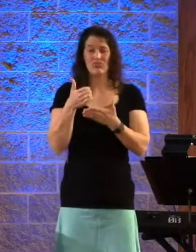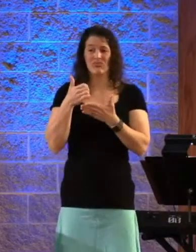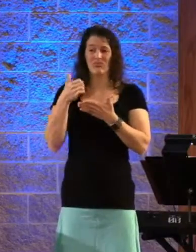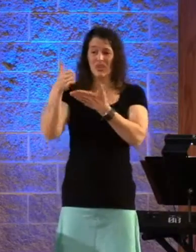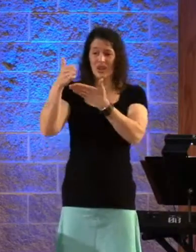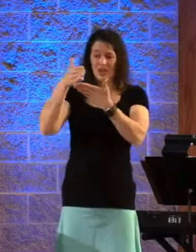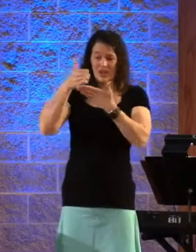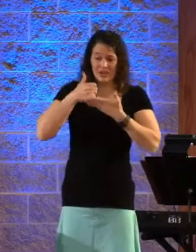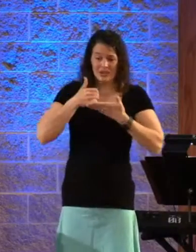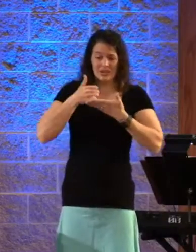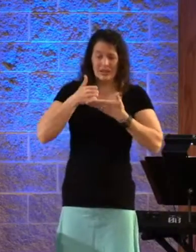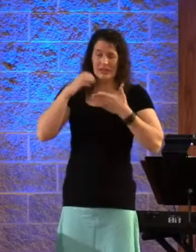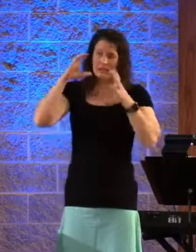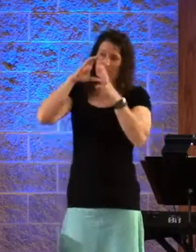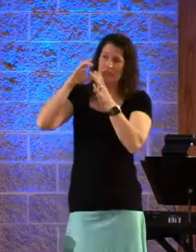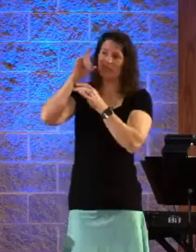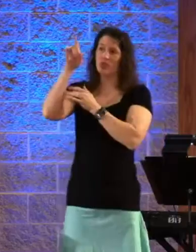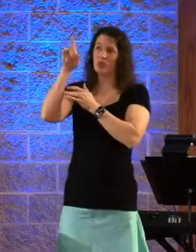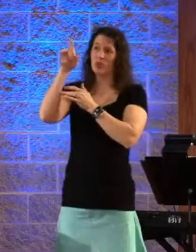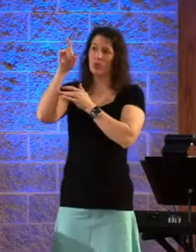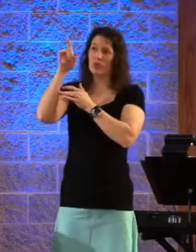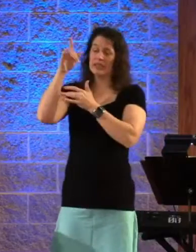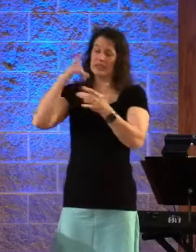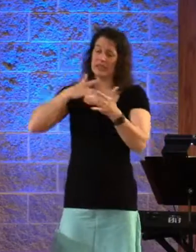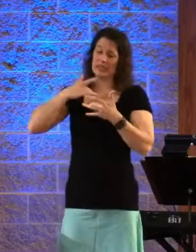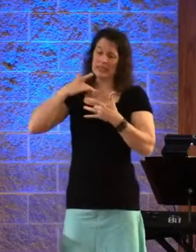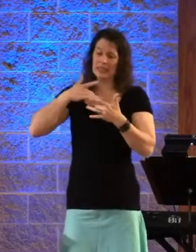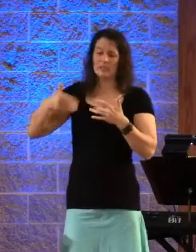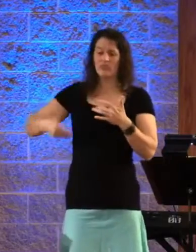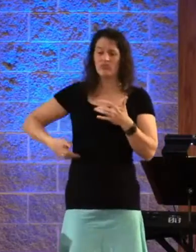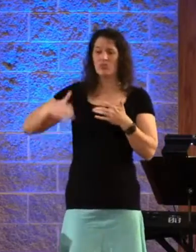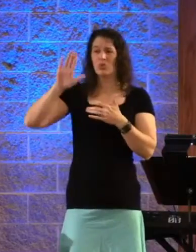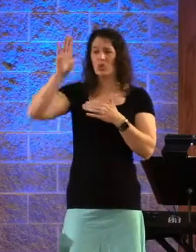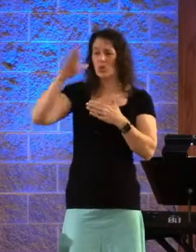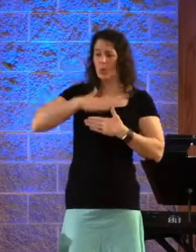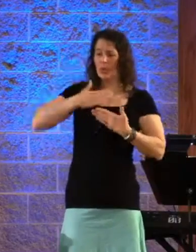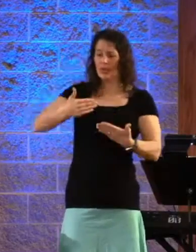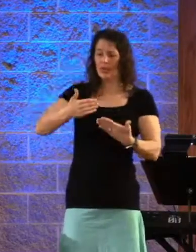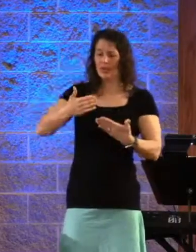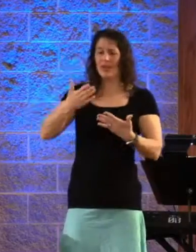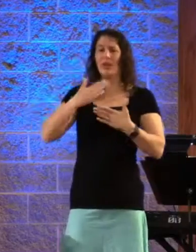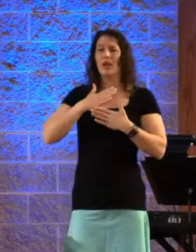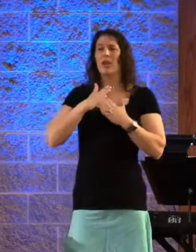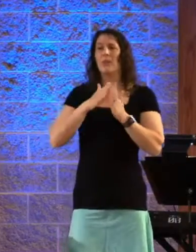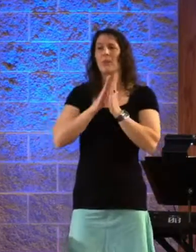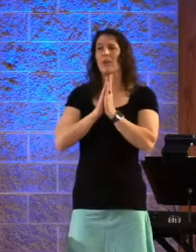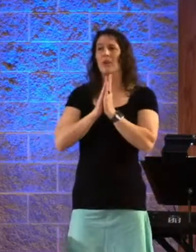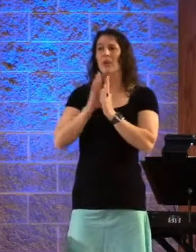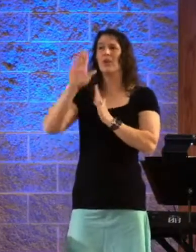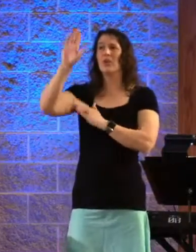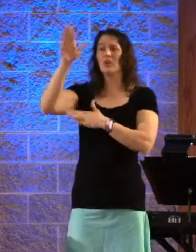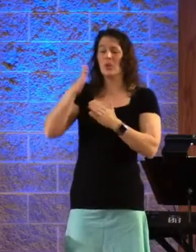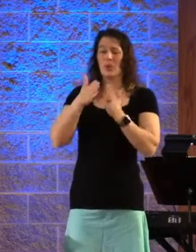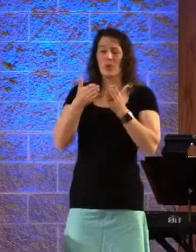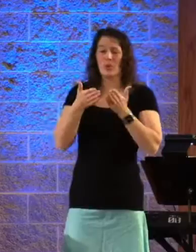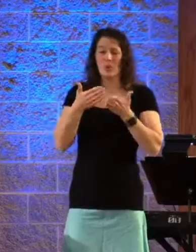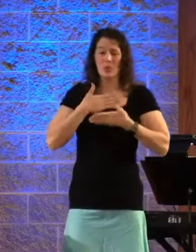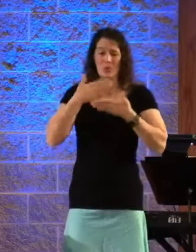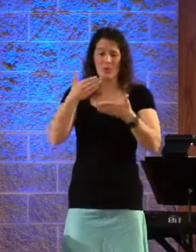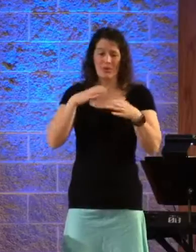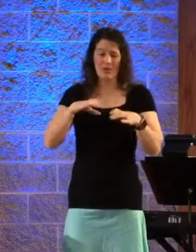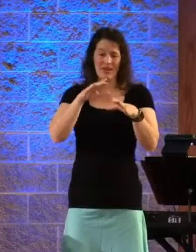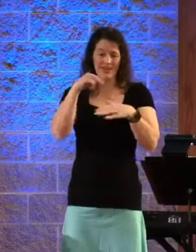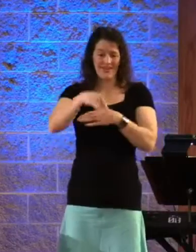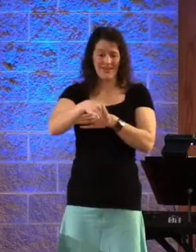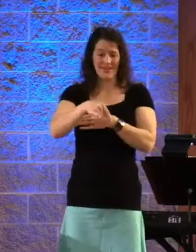will. And Lord, we pray your will be done here in the Life of Faith Community Church. We thank you for our family. We thank